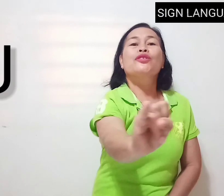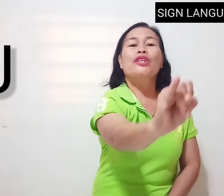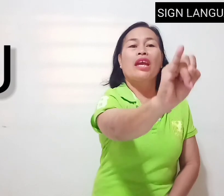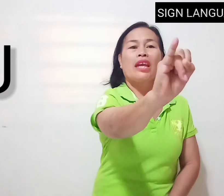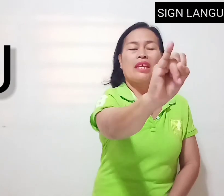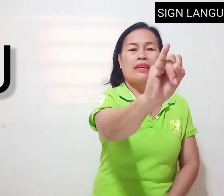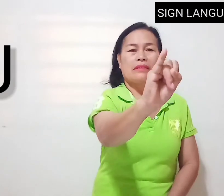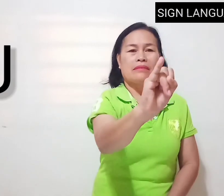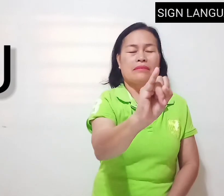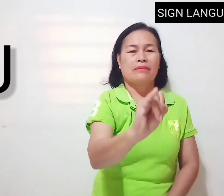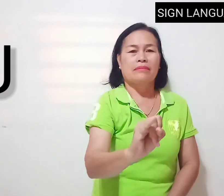J.